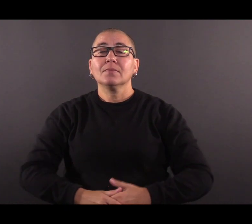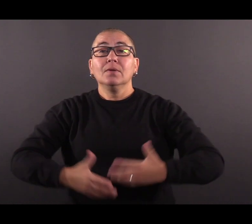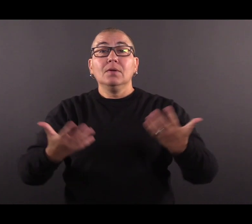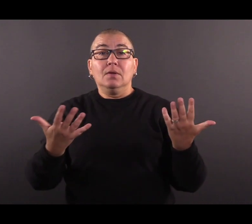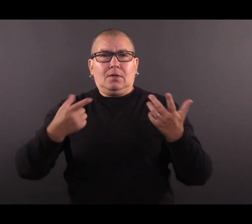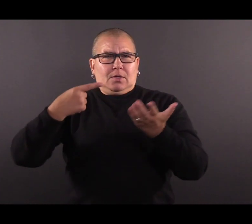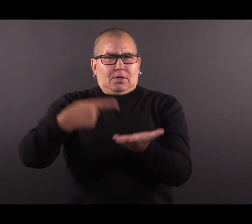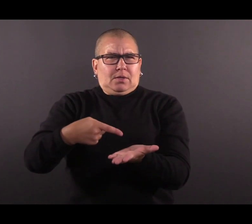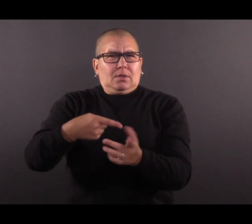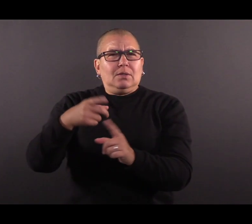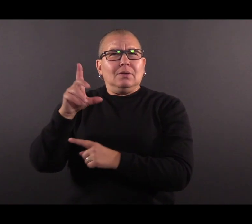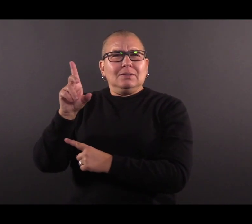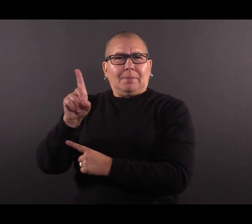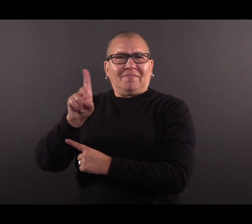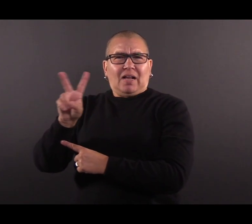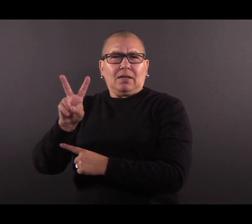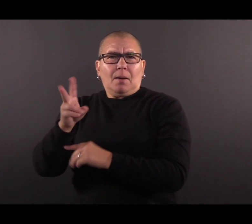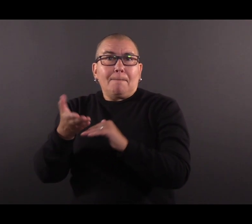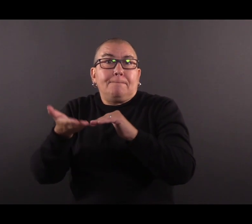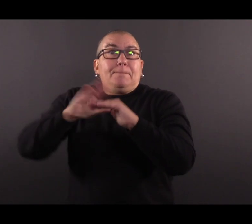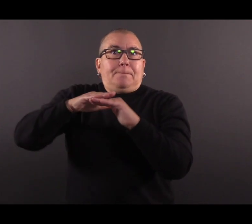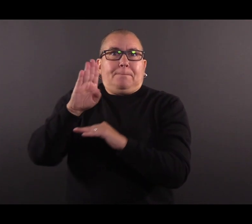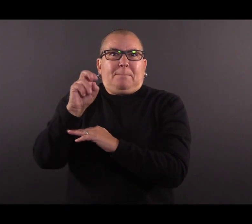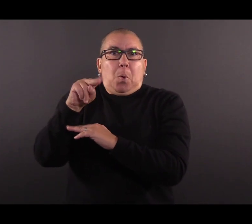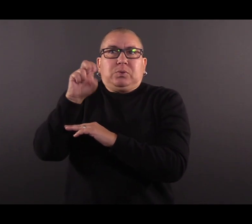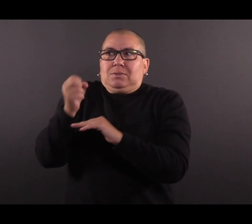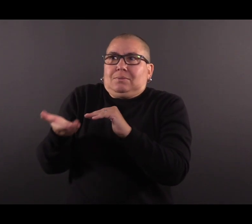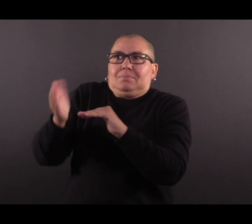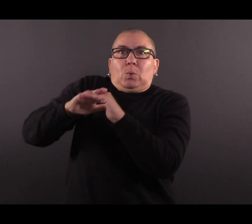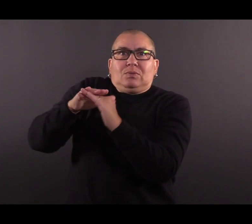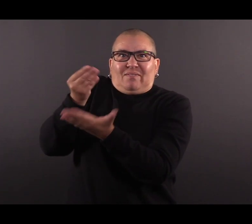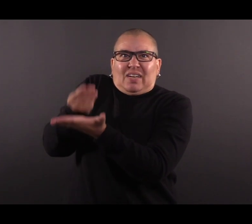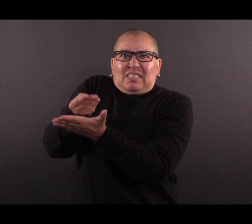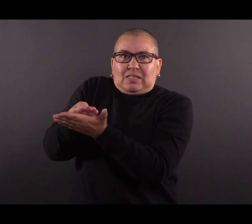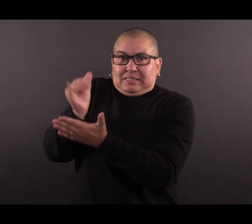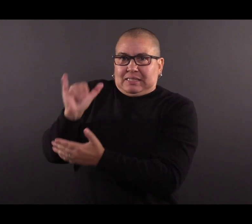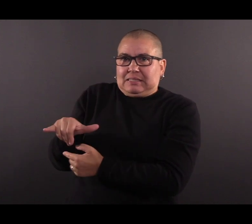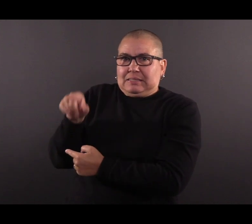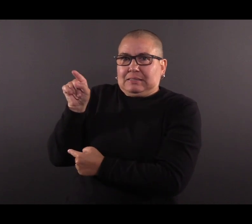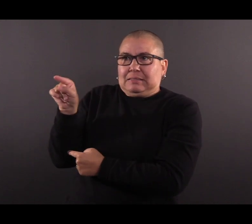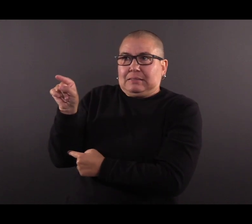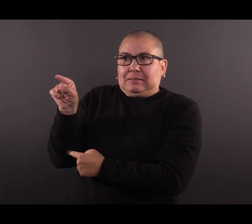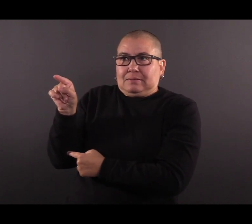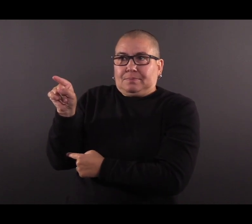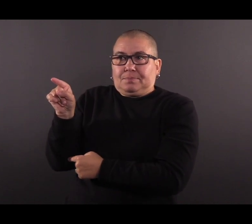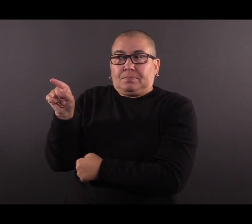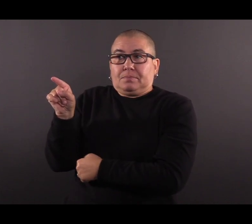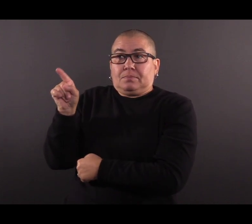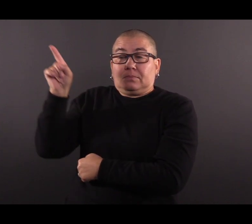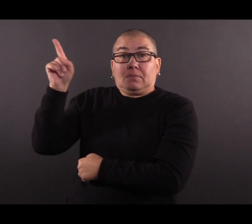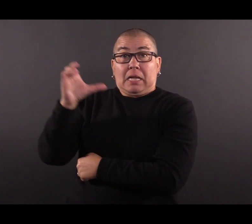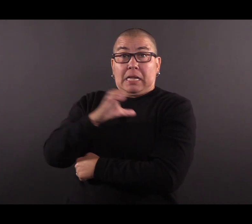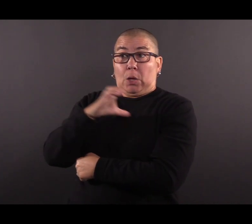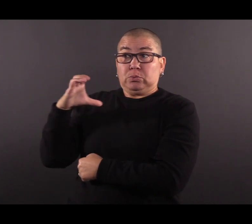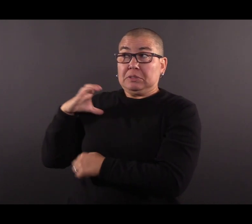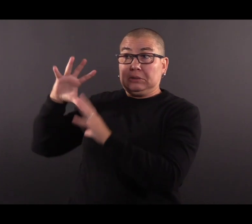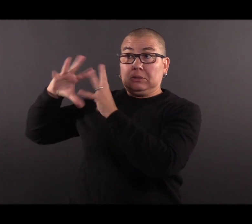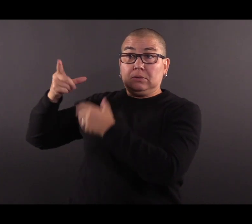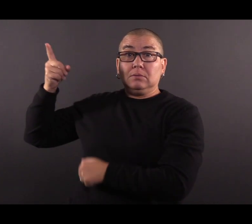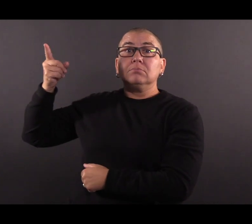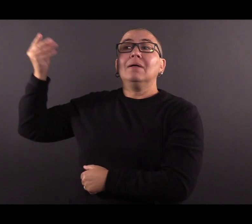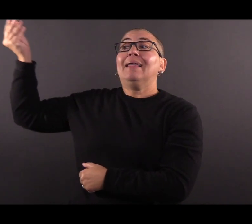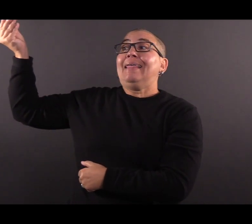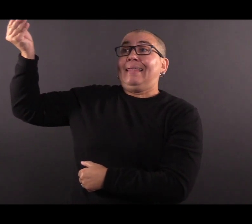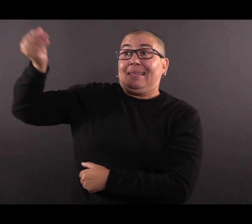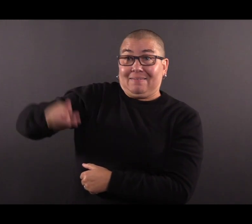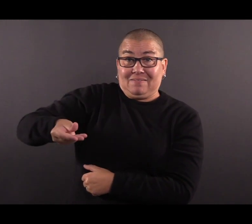Domestic violence bonus funding is a specific amount of money allocated by Congress as part of the overall Continuum of